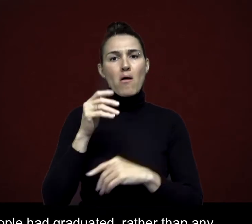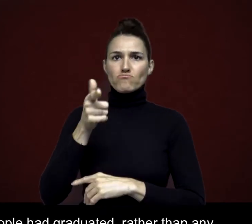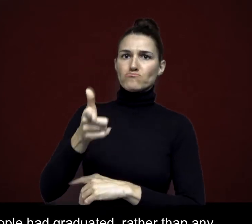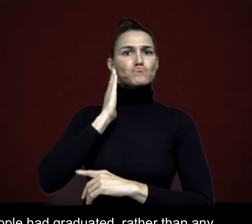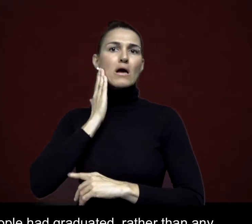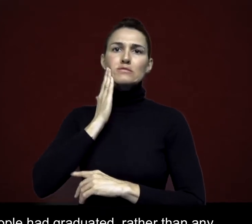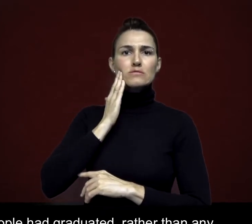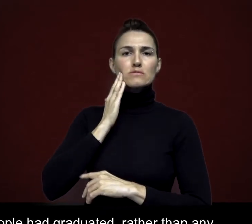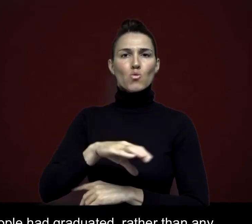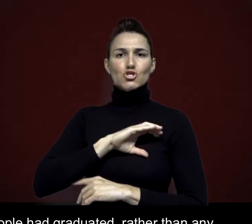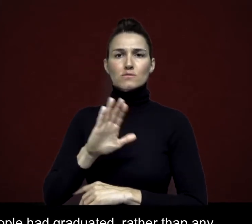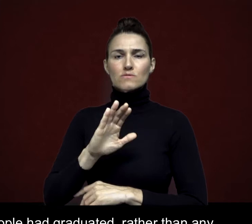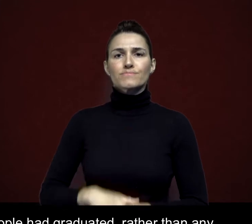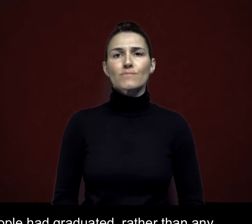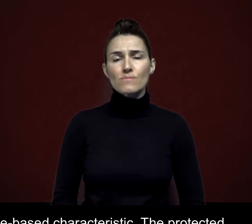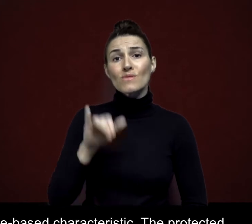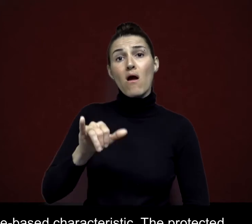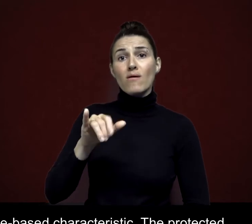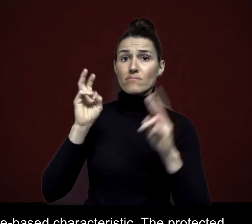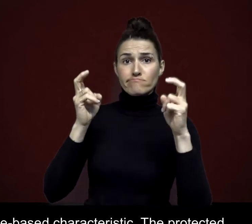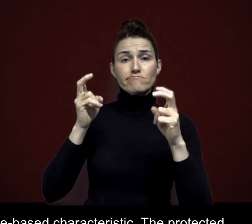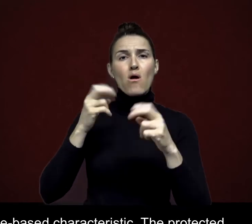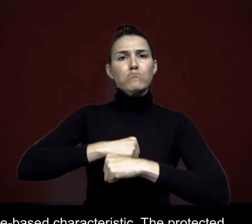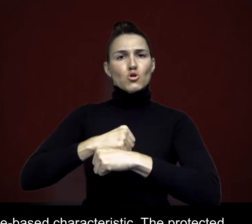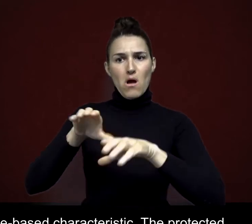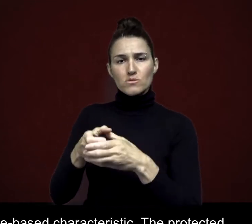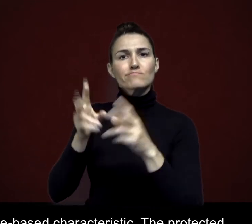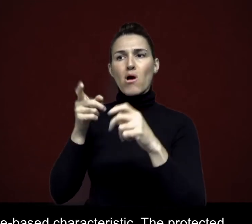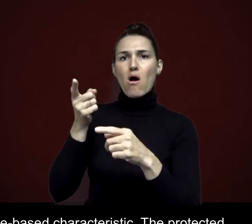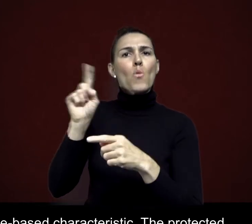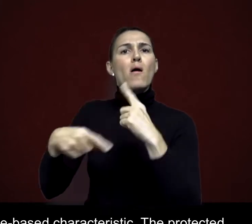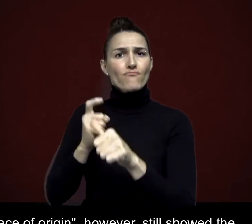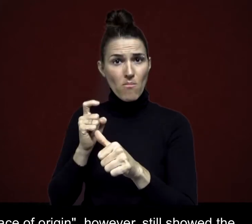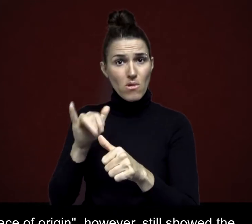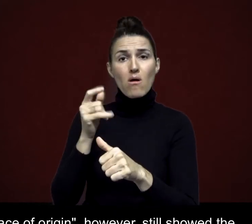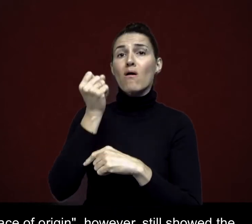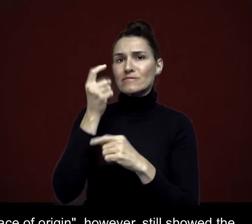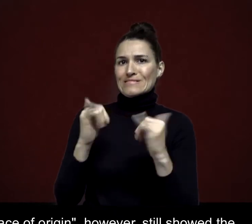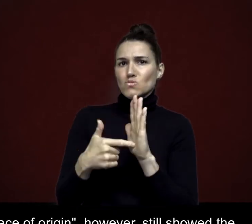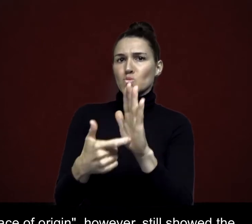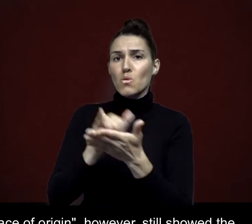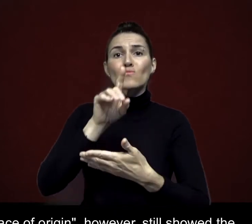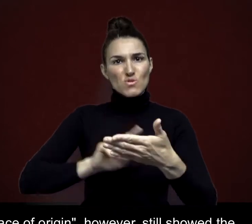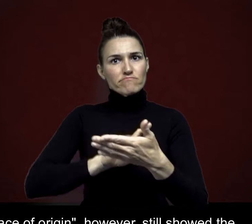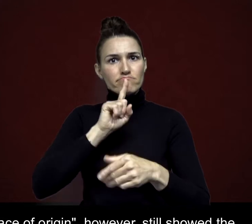had graduated, rather than any explicitly race-based characteristic. The protected category of place of origin, however, still showed